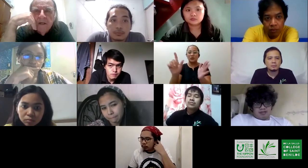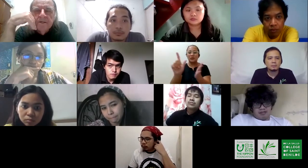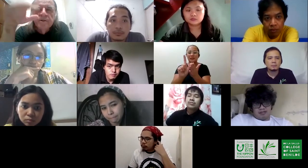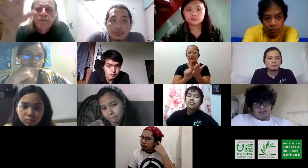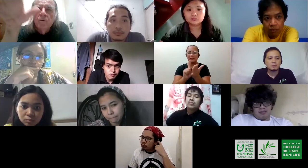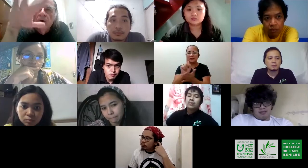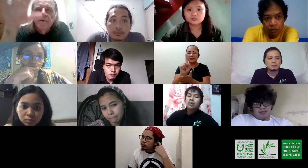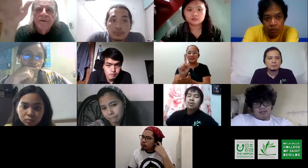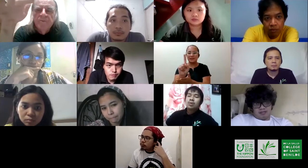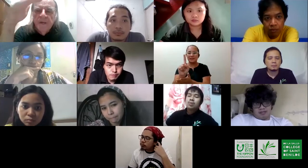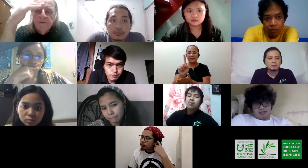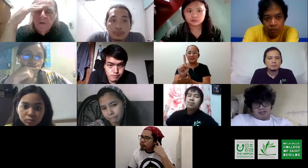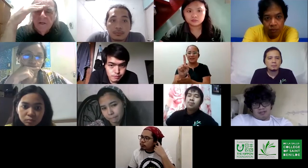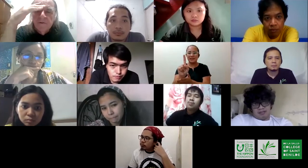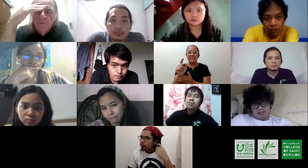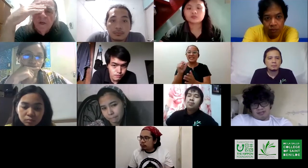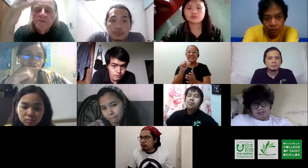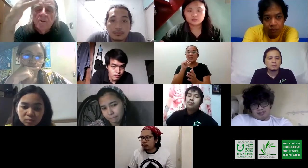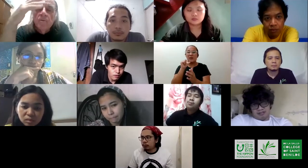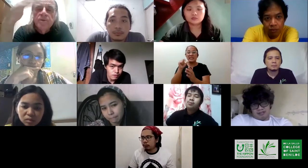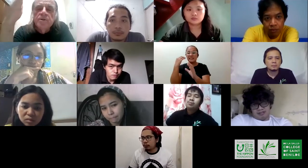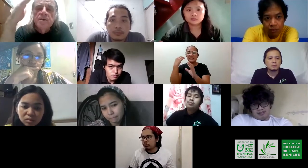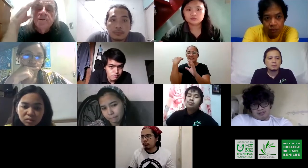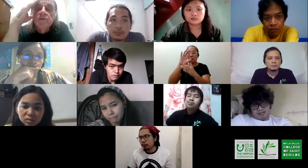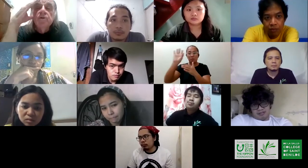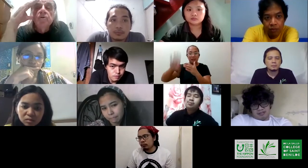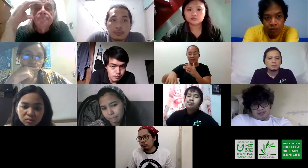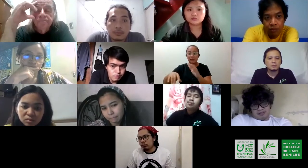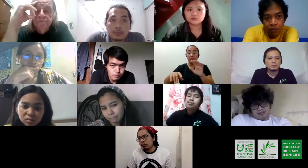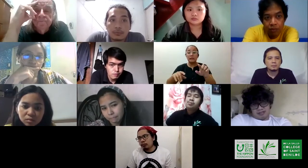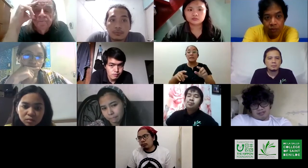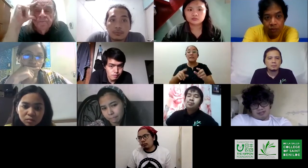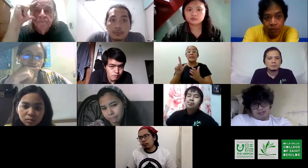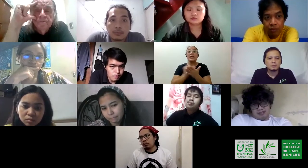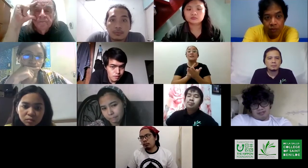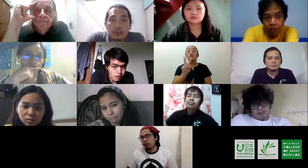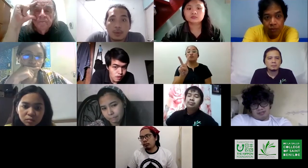I didn't send you all the information on lesson 1. Let's start with just lesson 2.